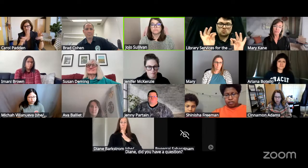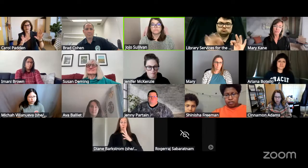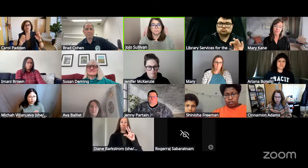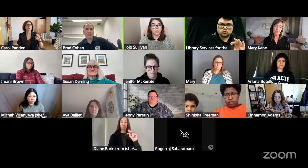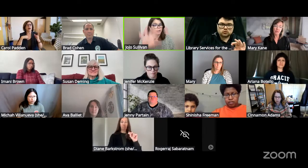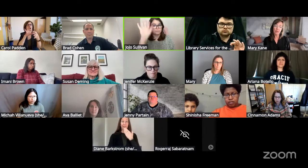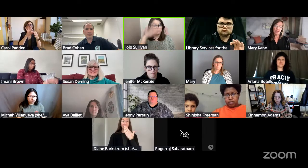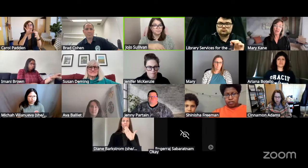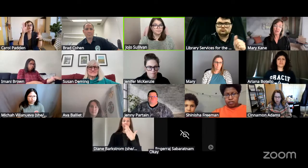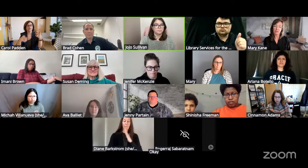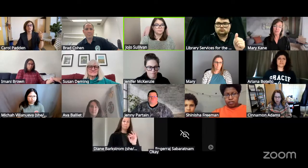Okay.